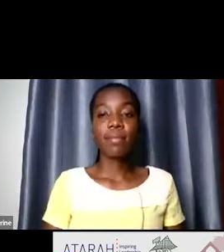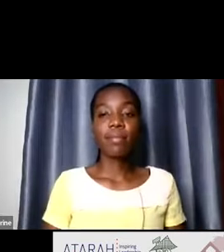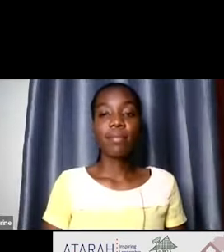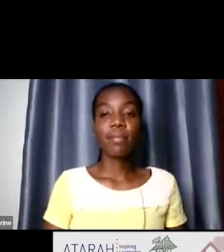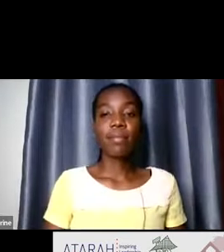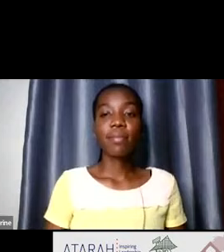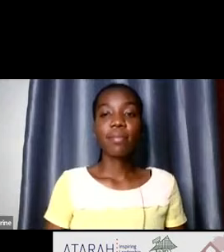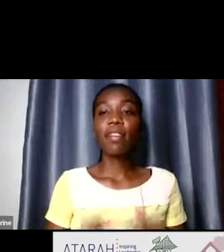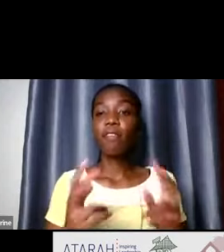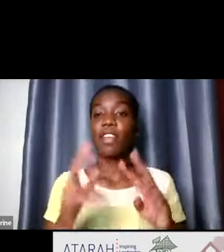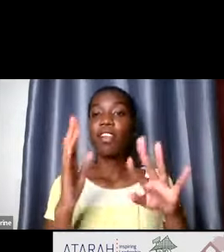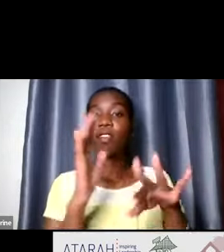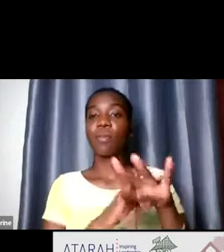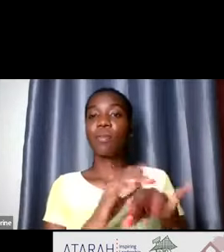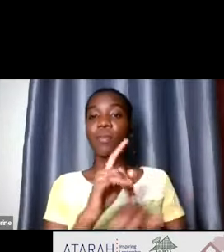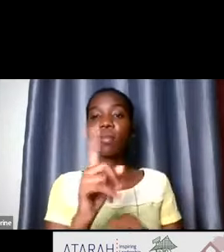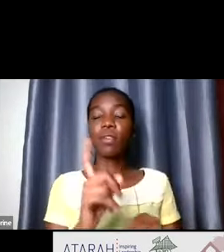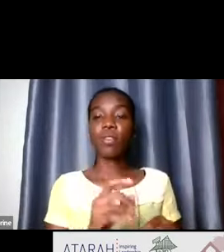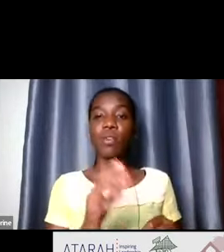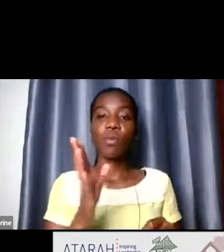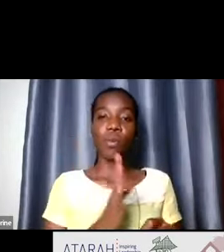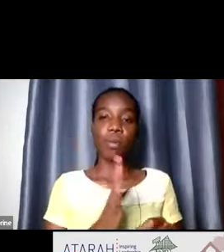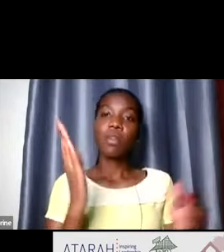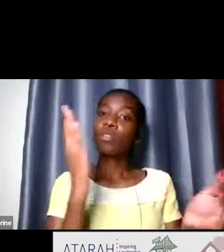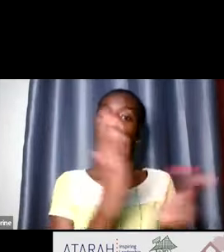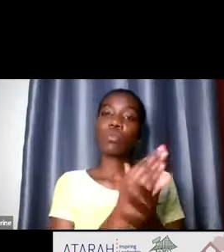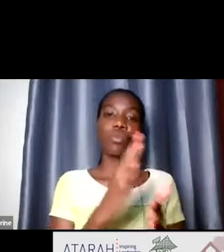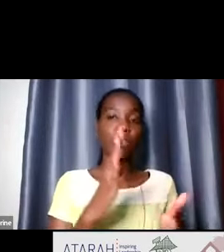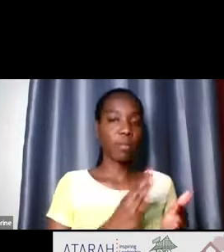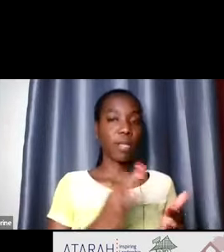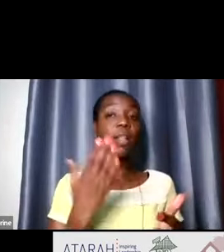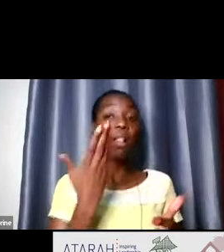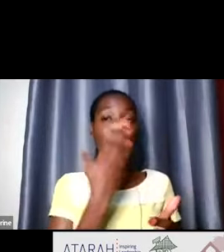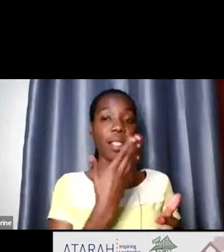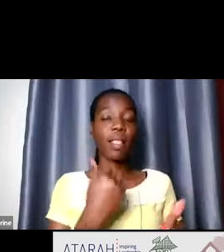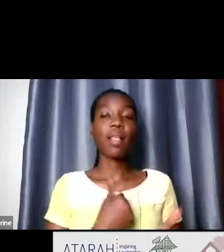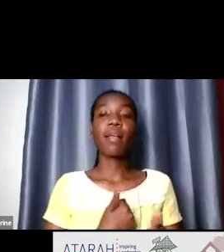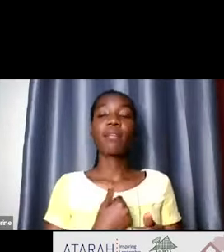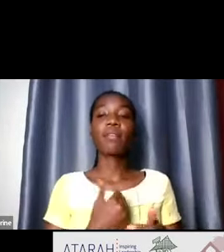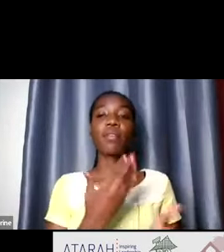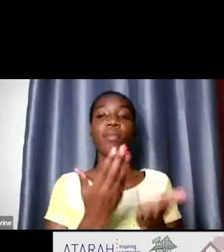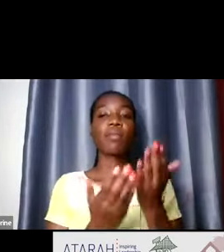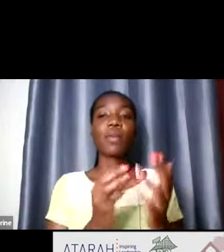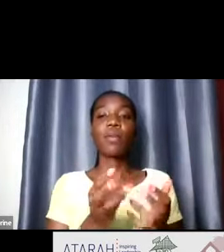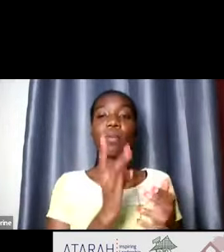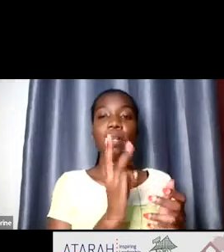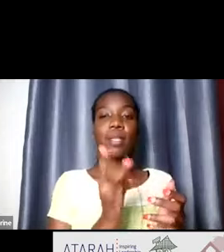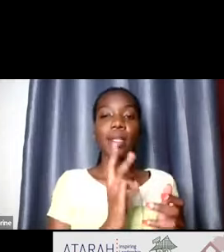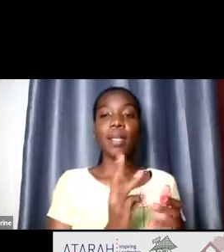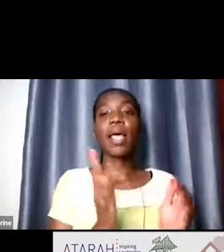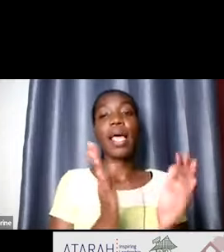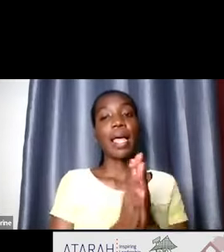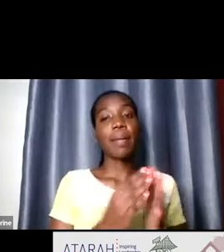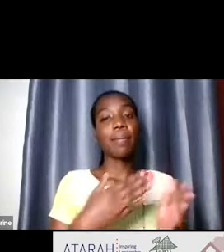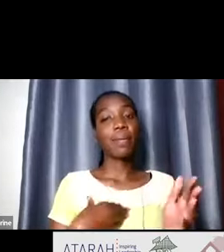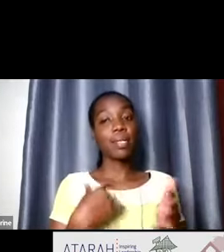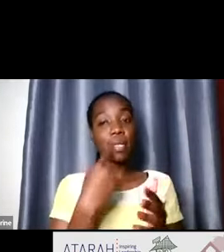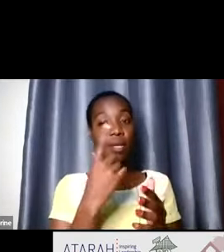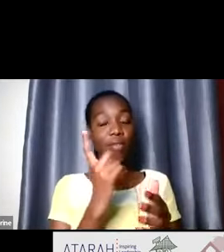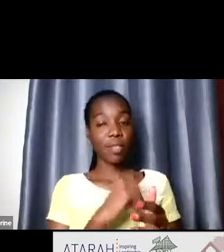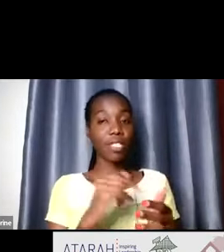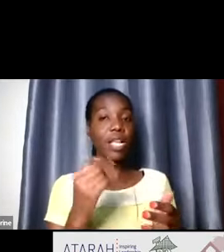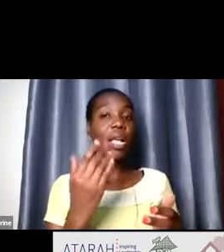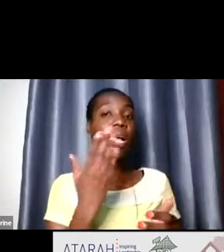very good question. So women, it is true, women have more fat as compared to water. Remember, I said that alcohol, the molecule of